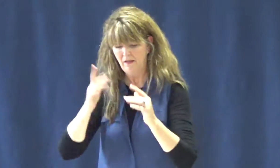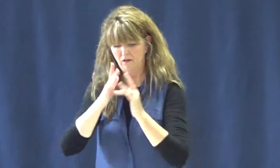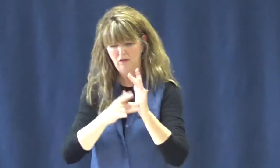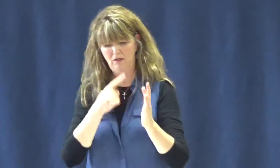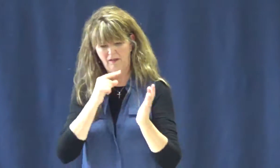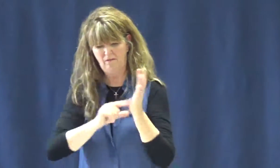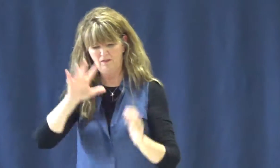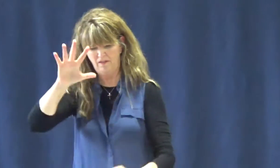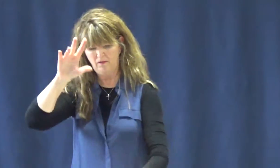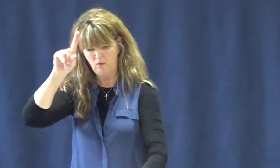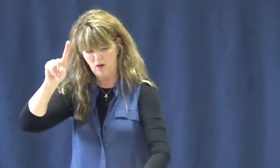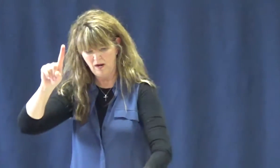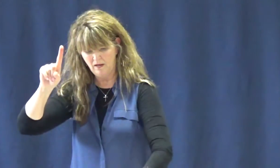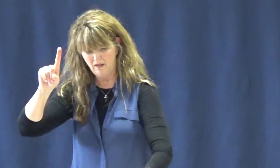there would be peace on the earth.